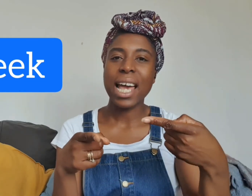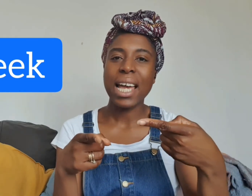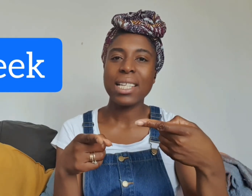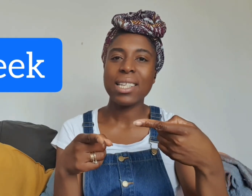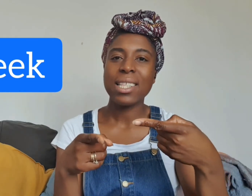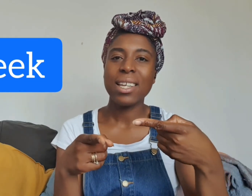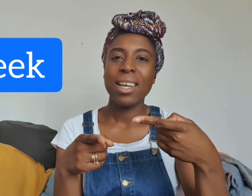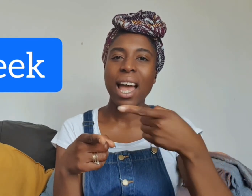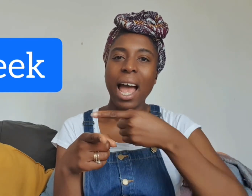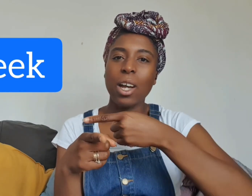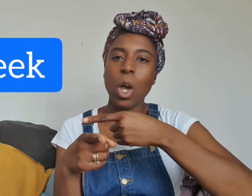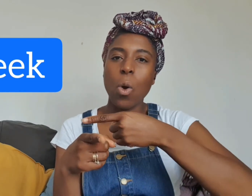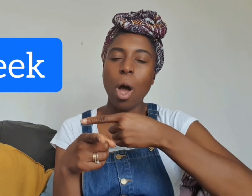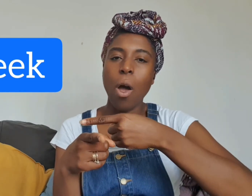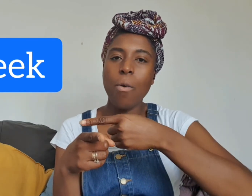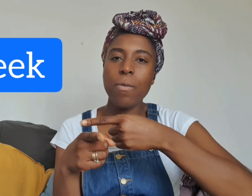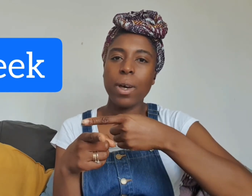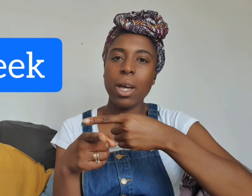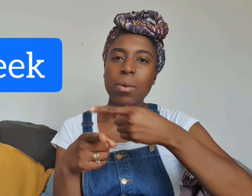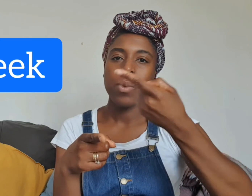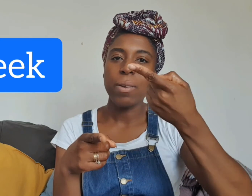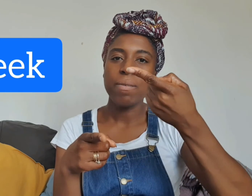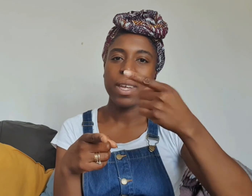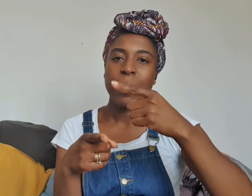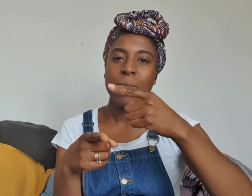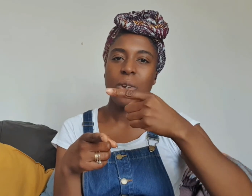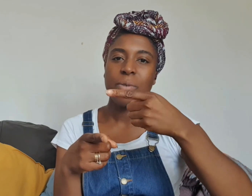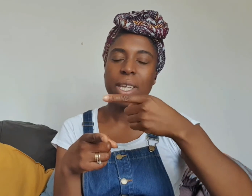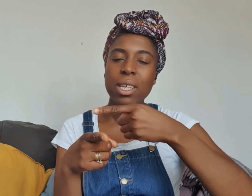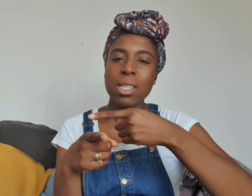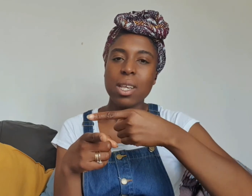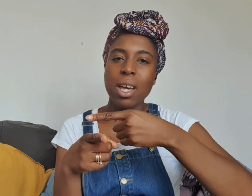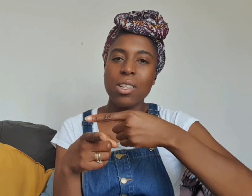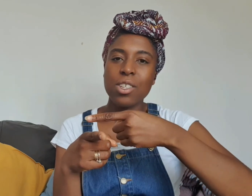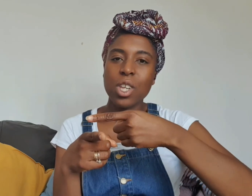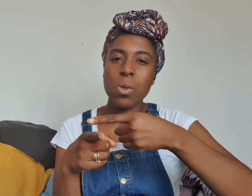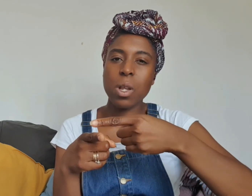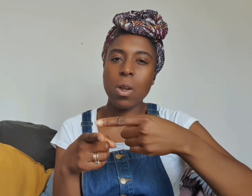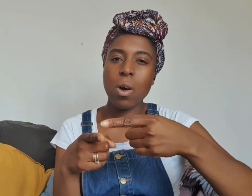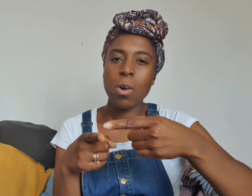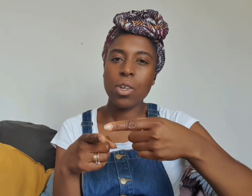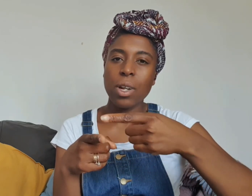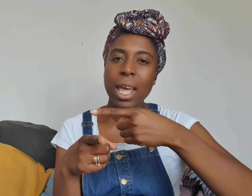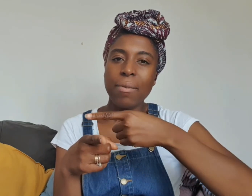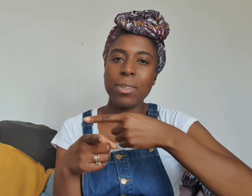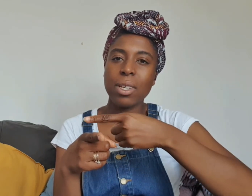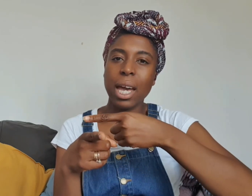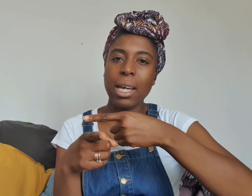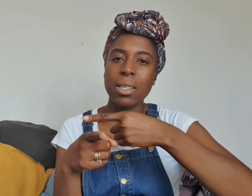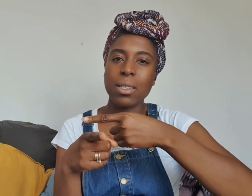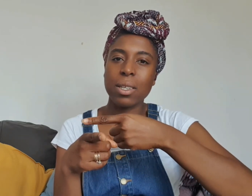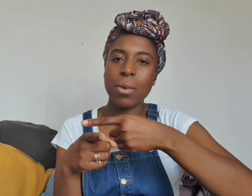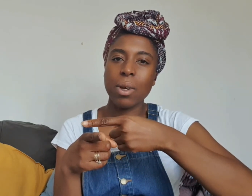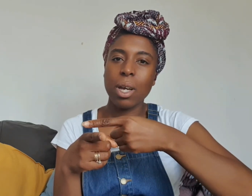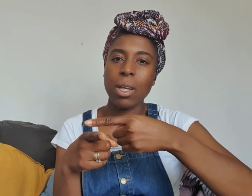hand, go over one of your fingers, just goes along your left hand. So